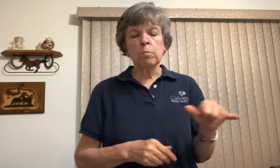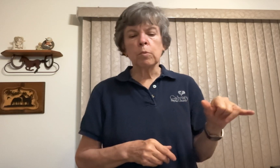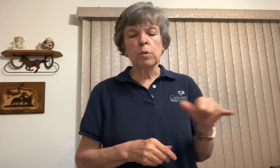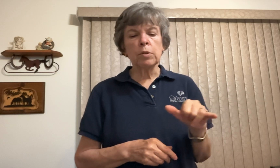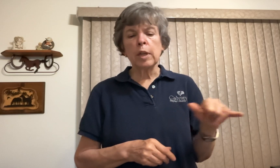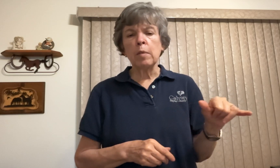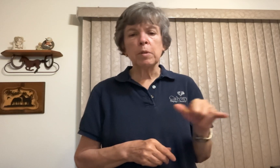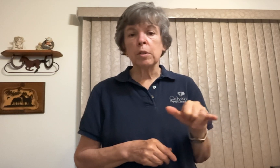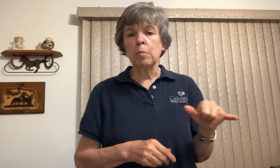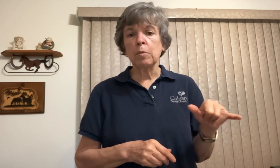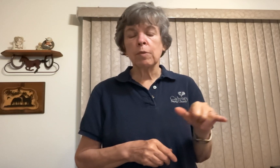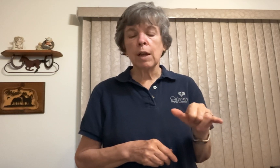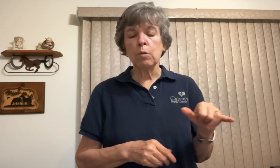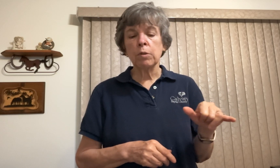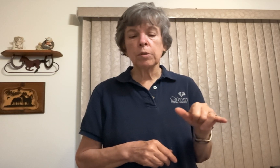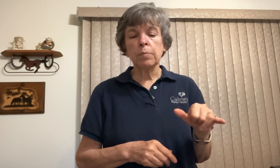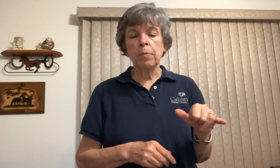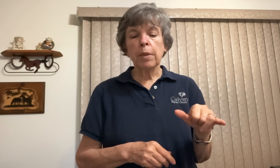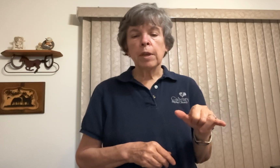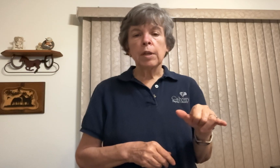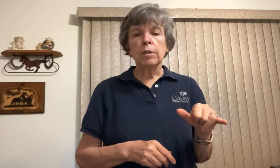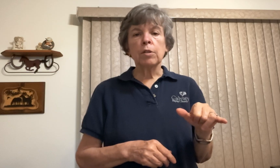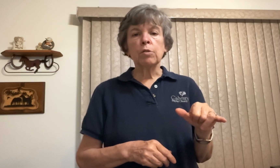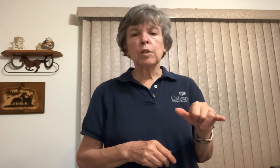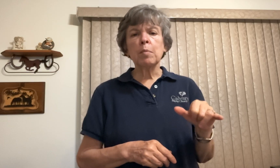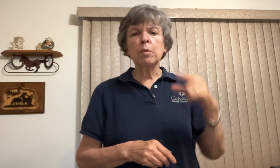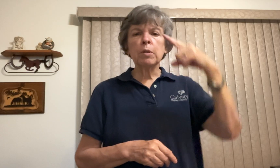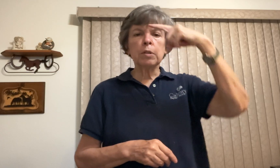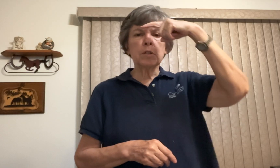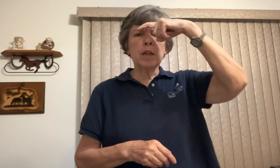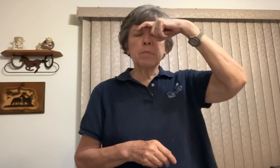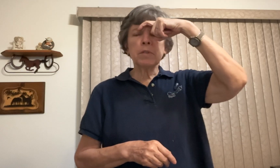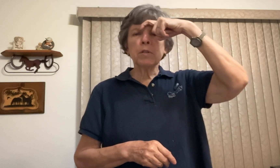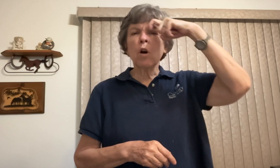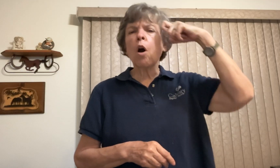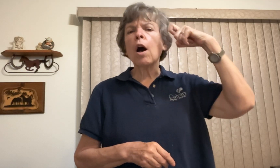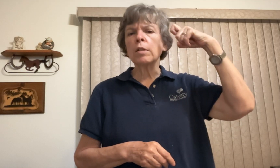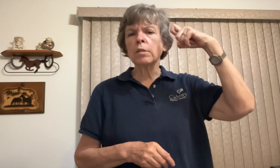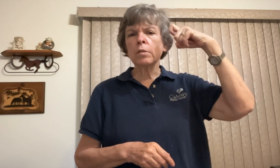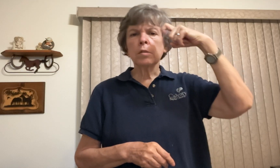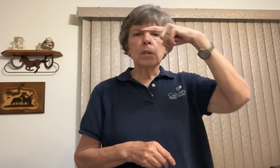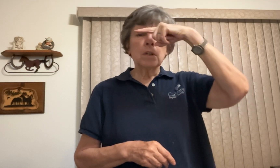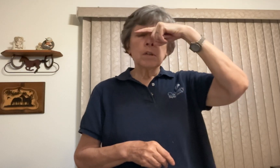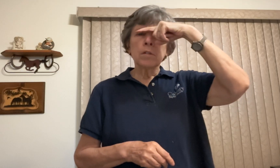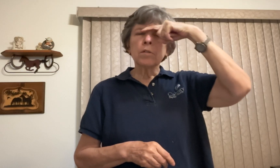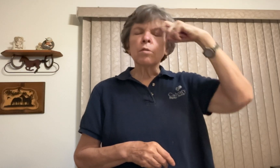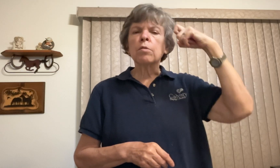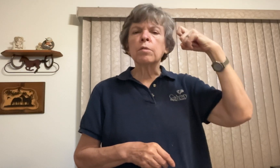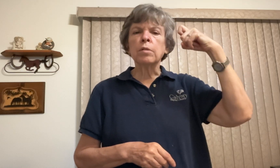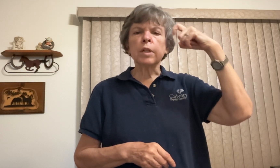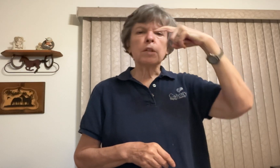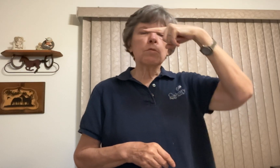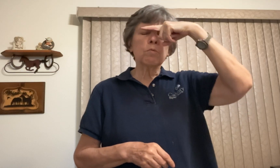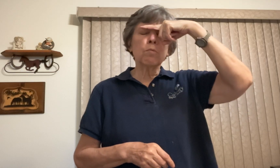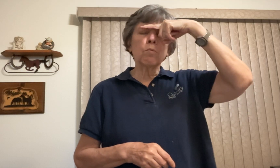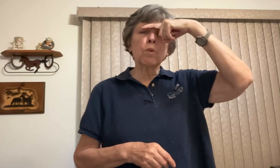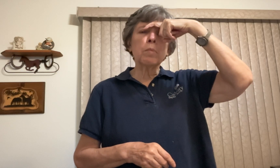where the same as summer flowers. So summer is the same as hot. So it's like you're rubbing